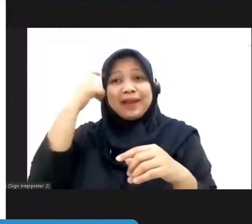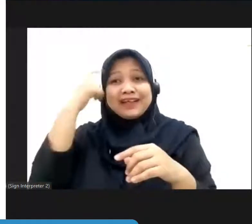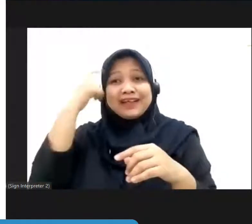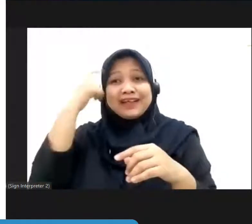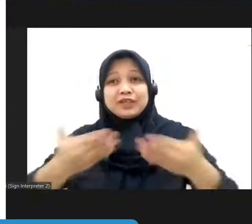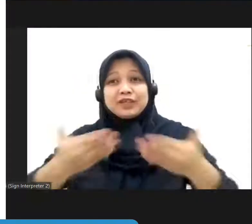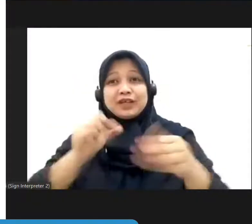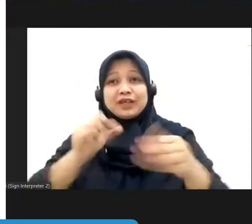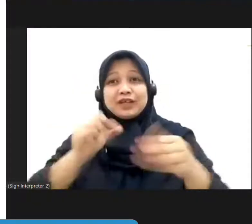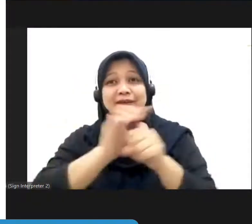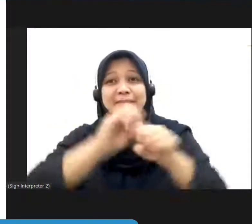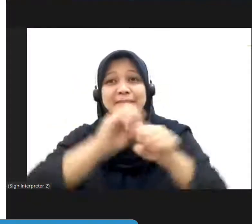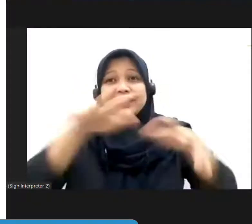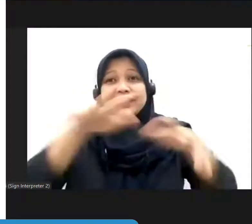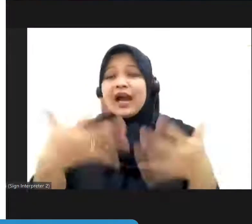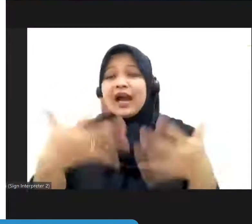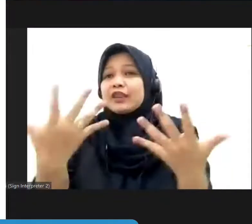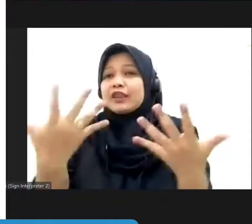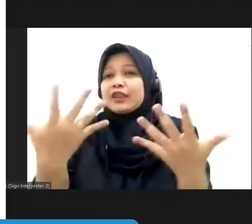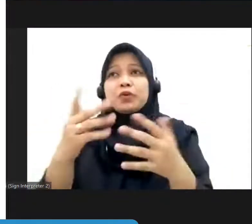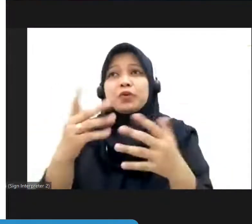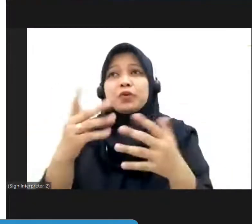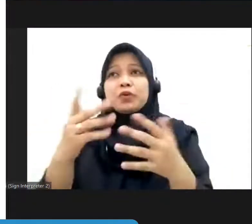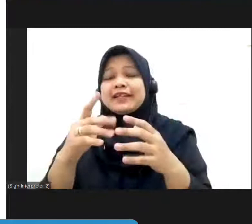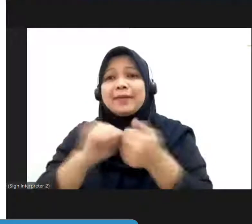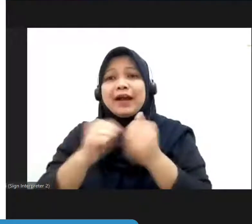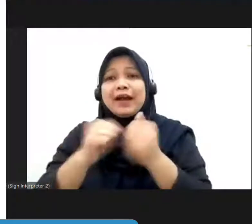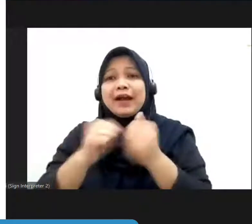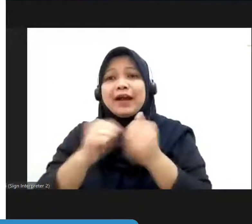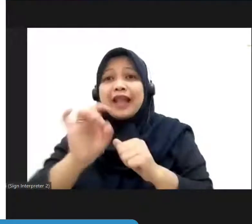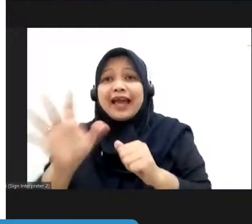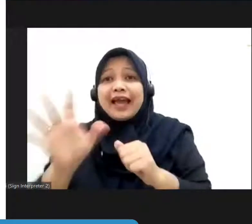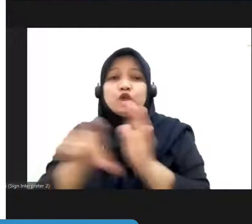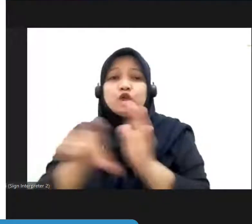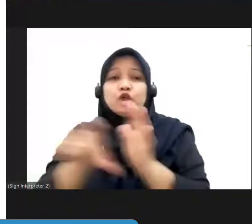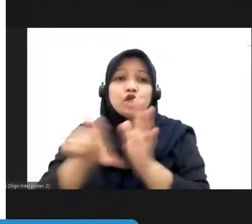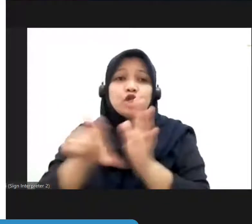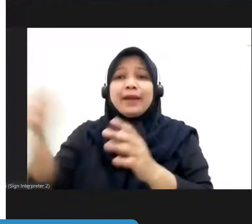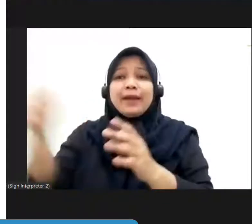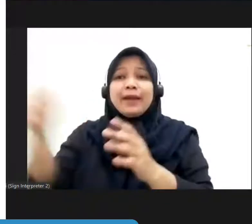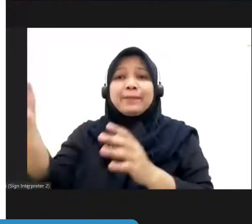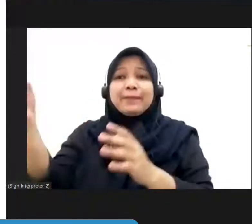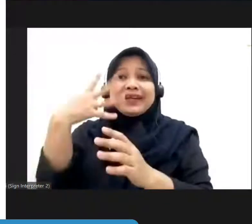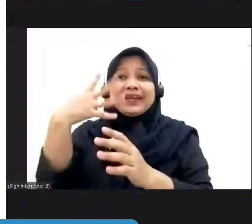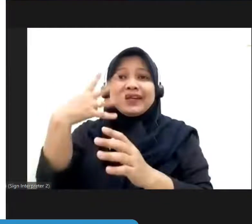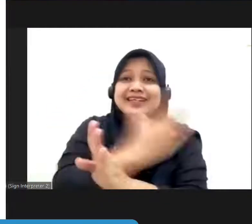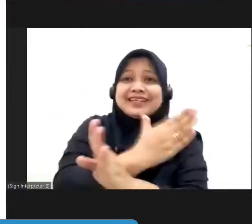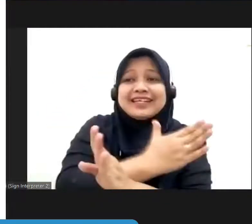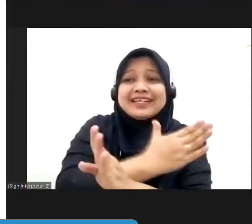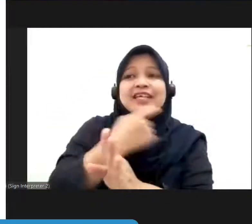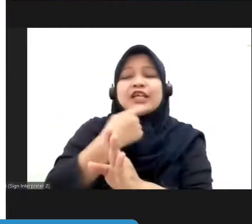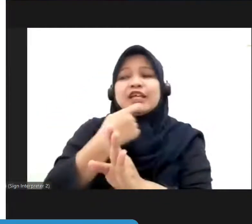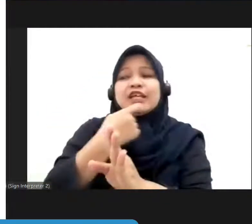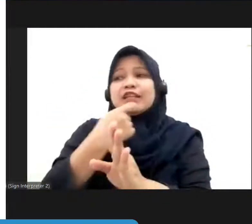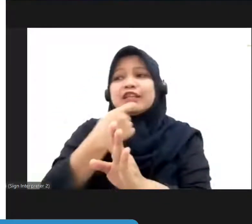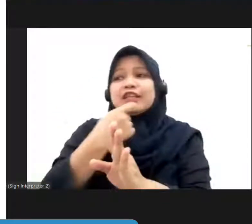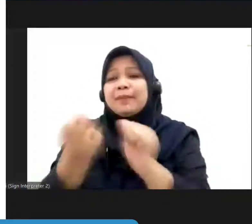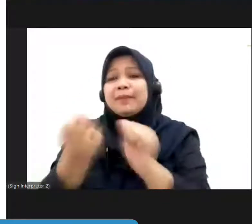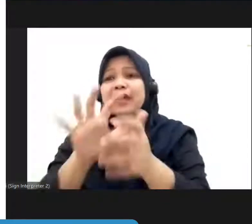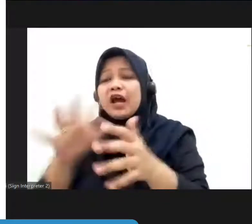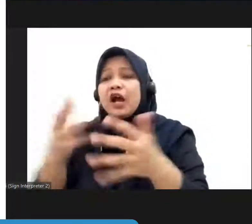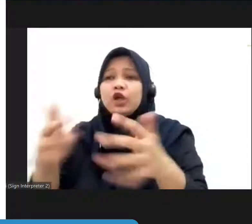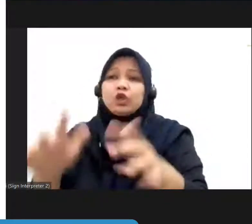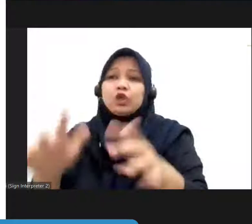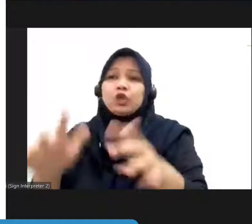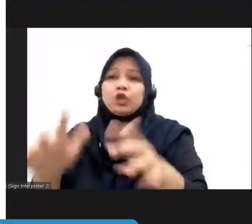early warning systems for disasters, even it's flood, it's a volcanic or even earthquake. We need